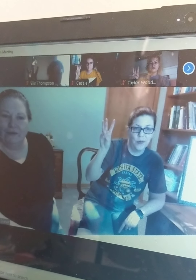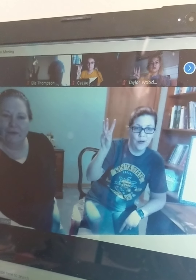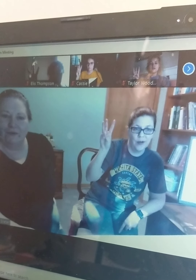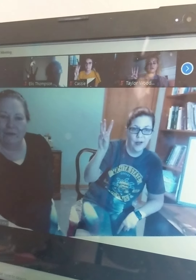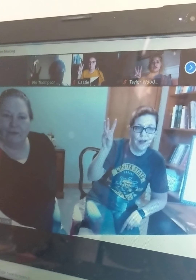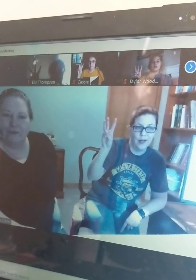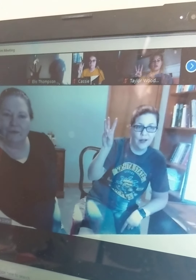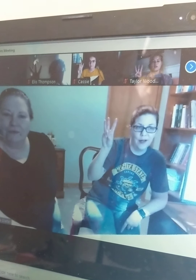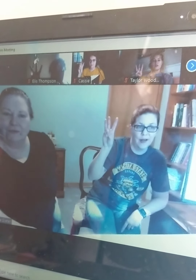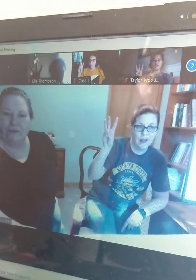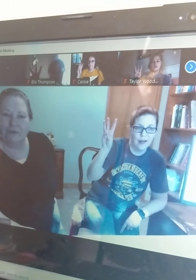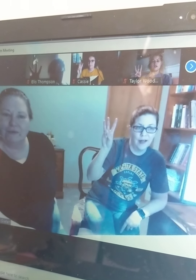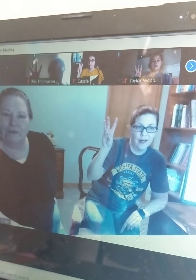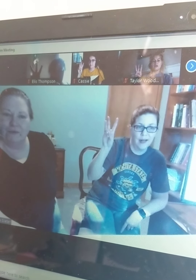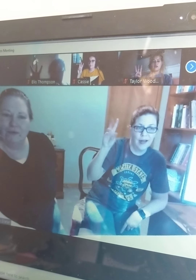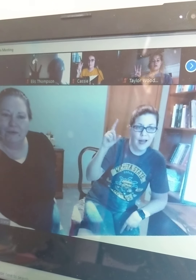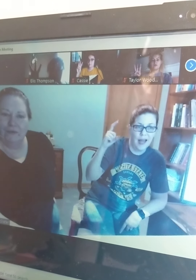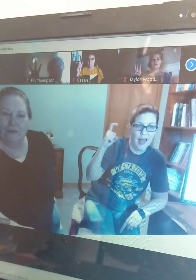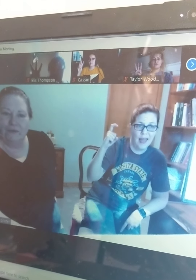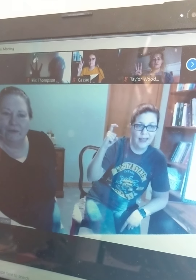W,